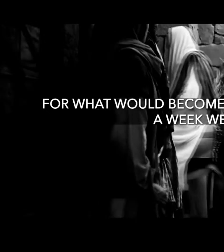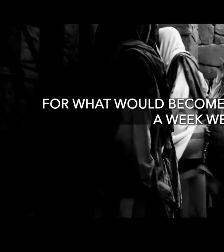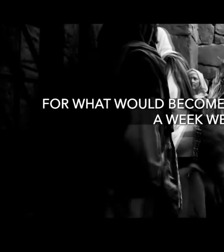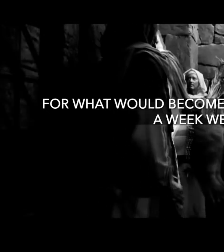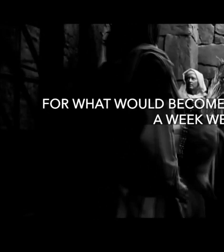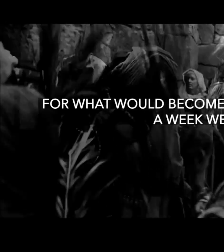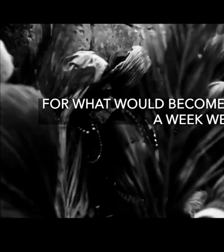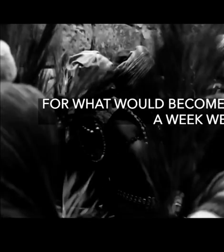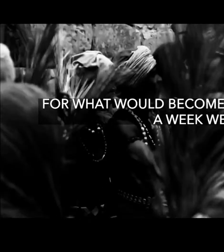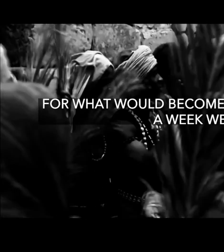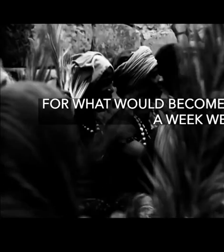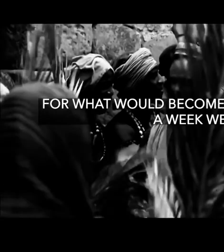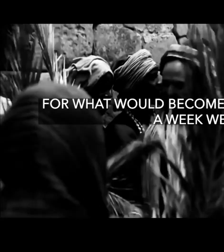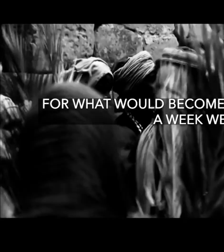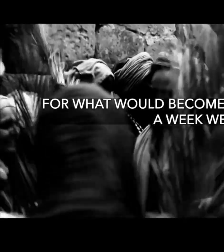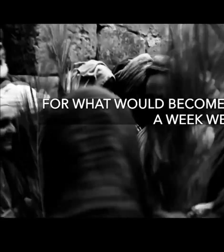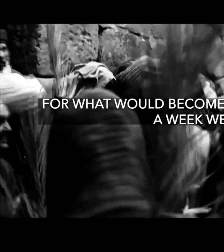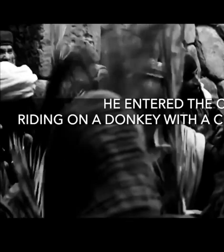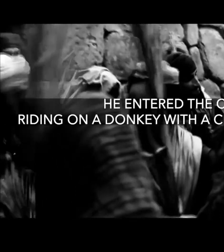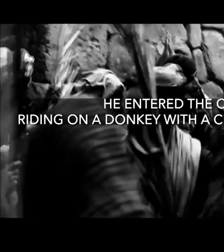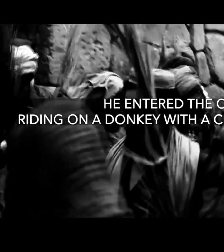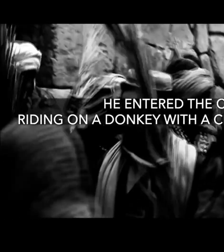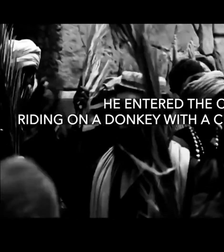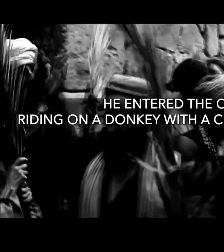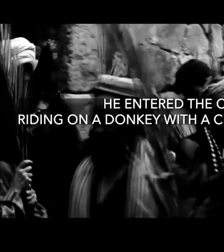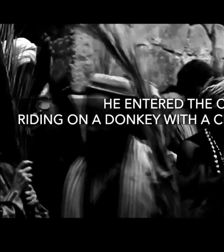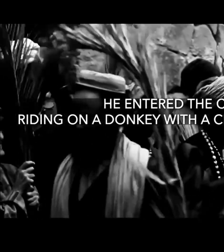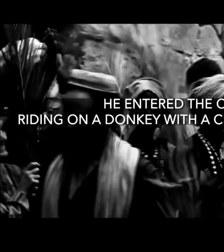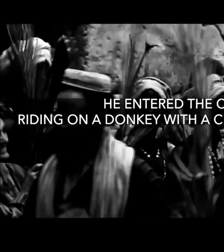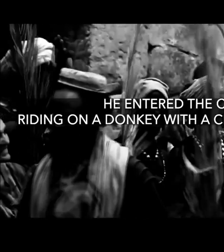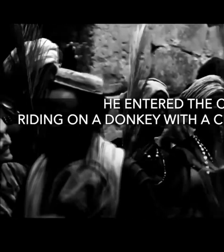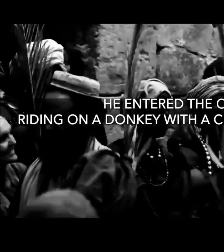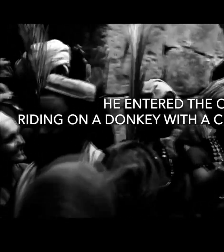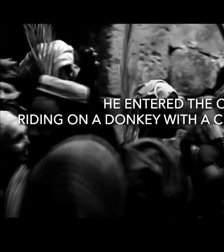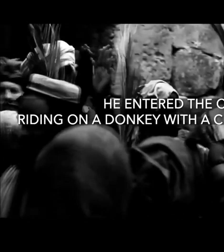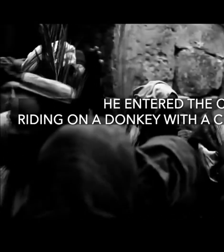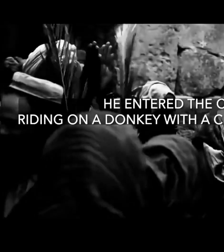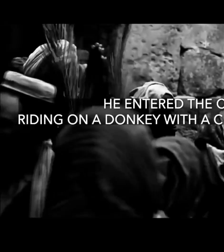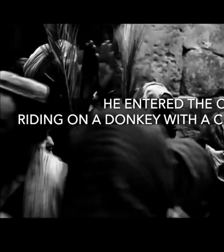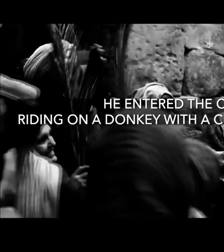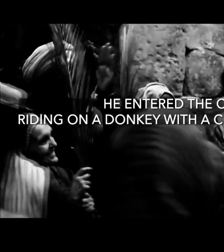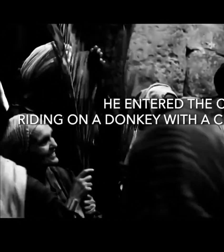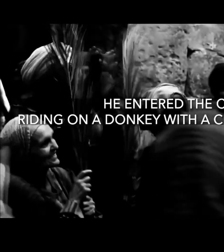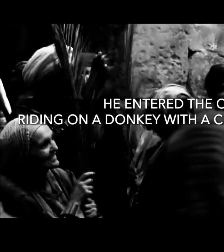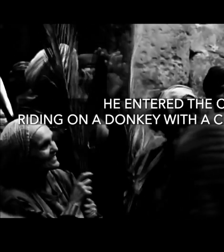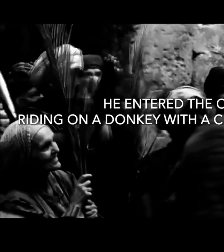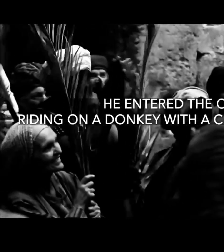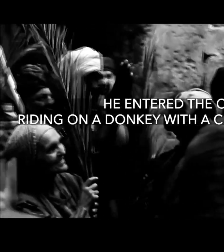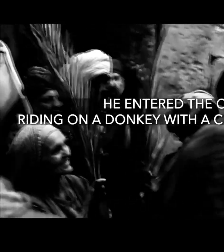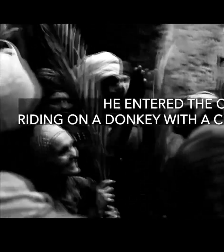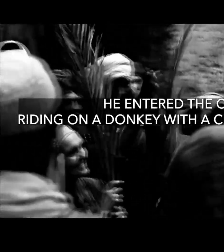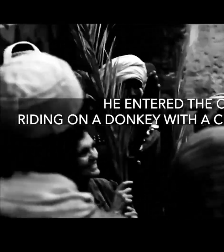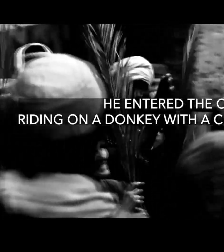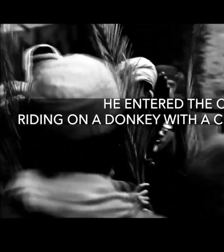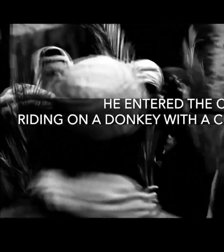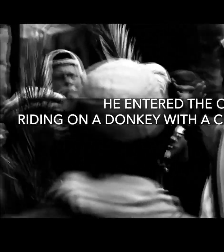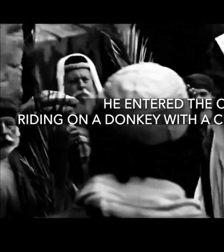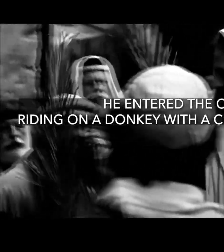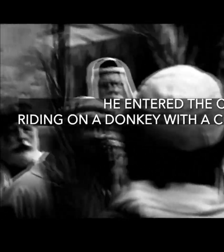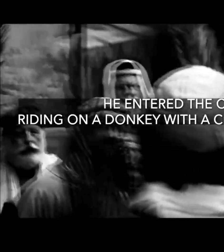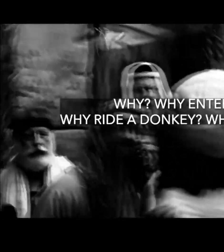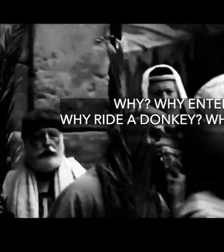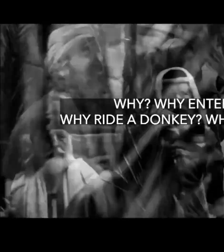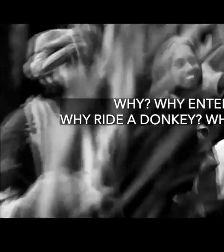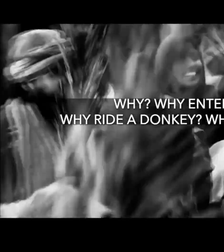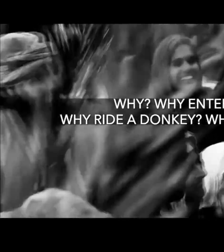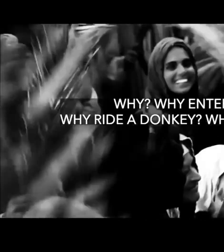life, a week we call Holy. He entered the city from the east, riding on a donkey with a crowd waving palm